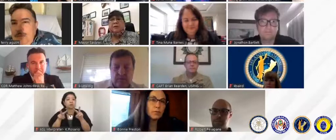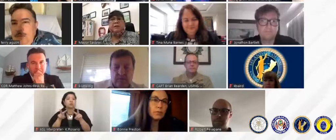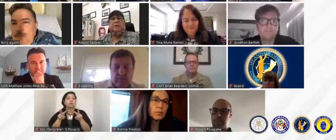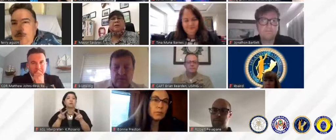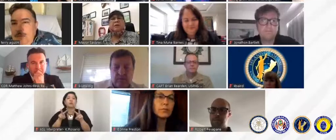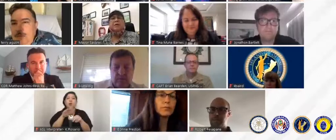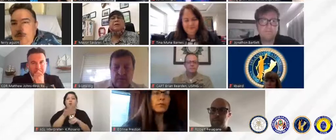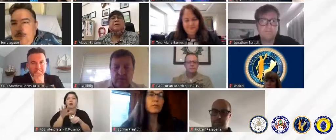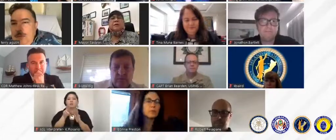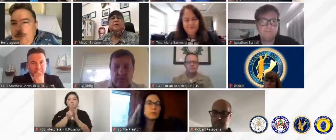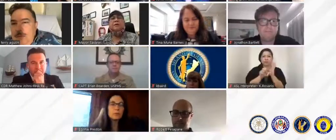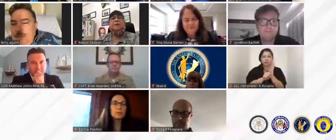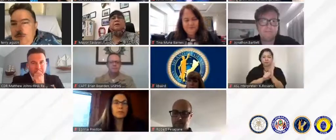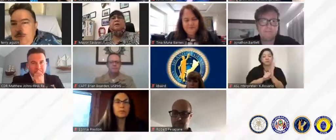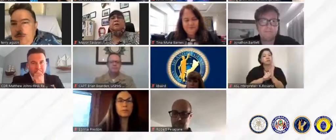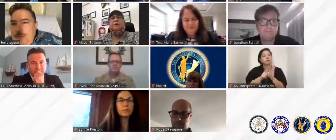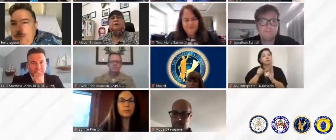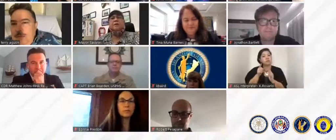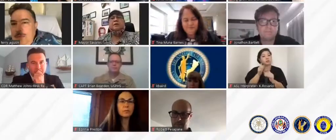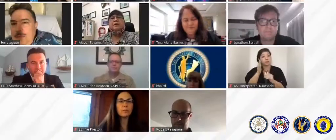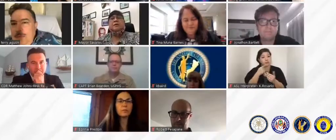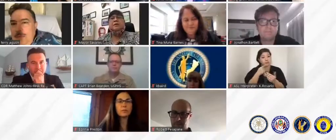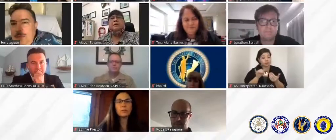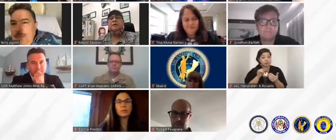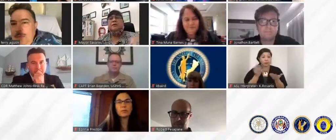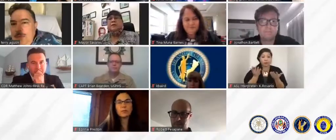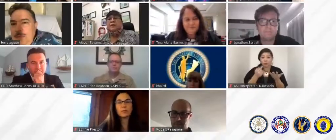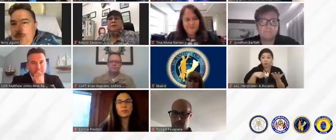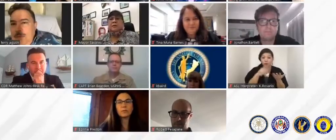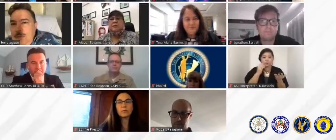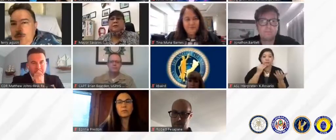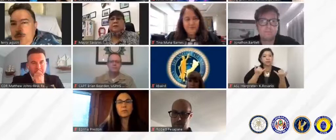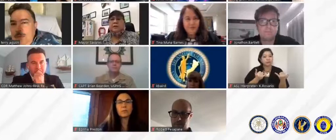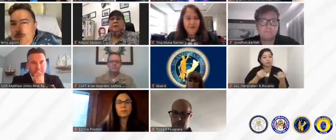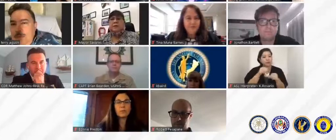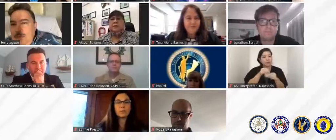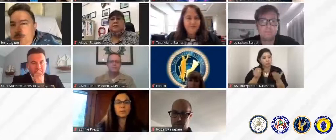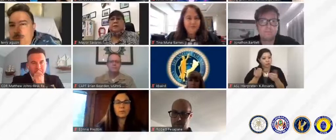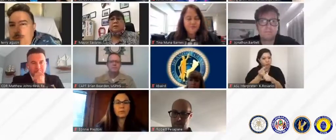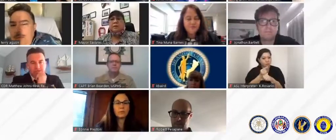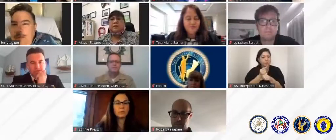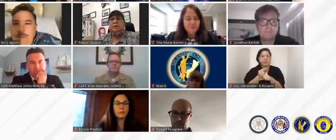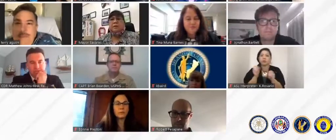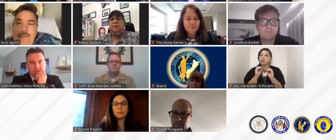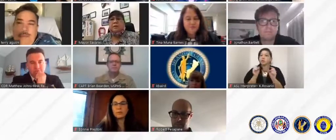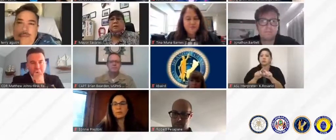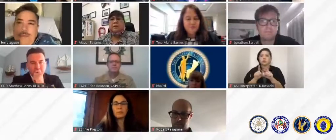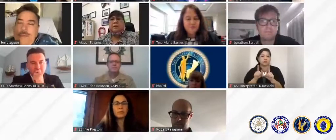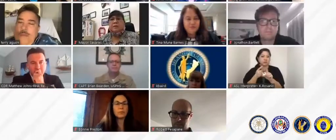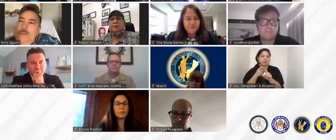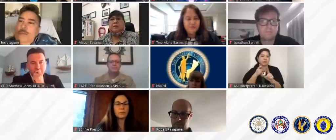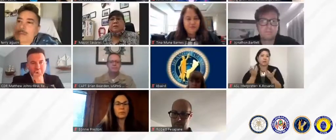States. He will tell you that what we are experiencing in Guam is no different than what